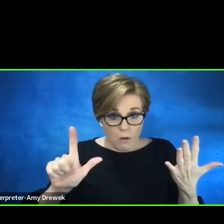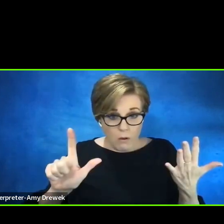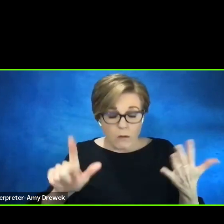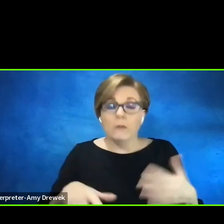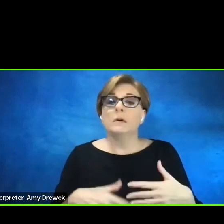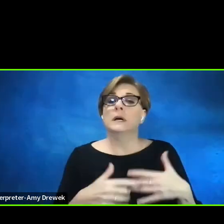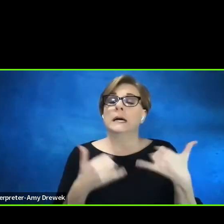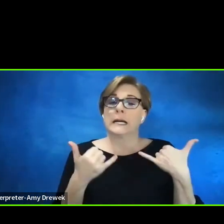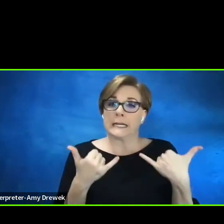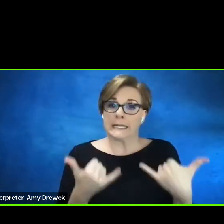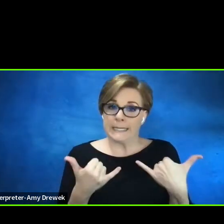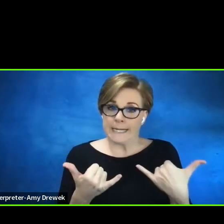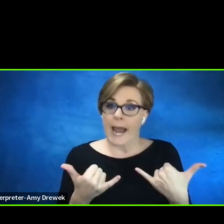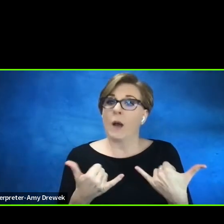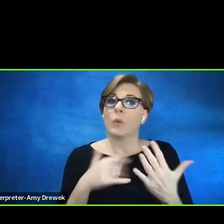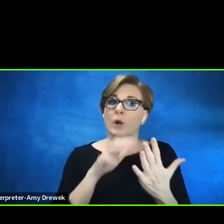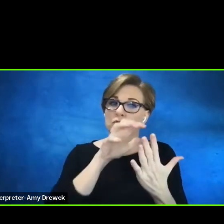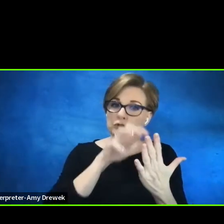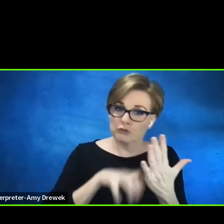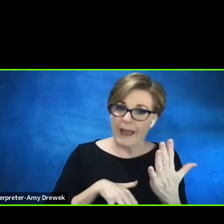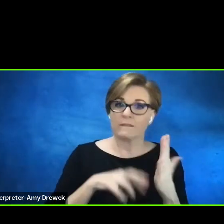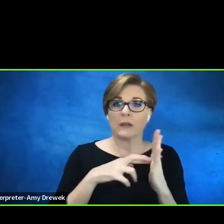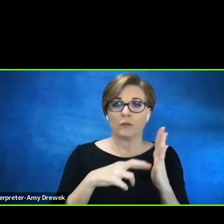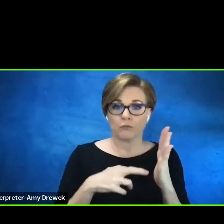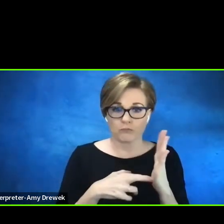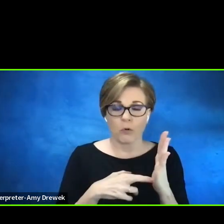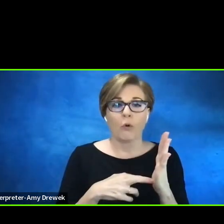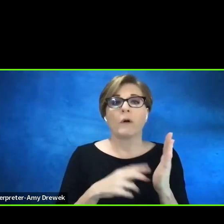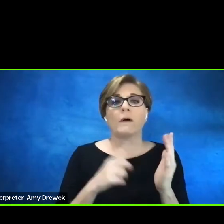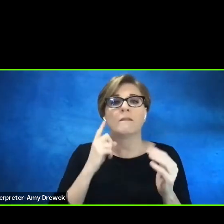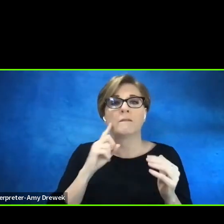rule ready for OMB review.